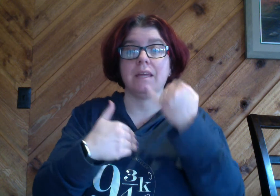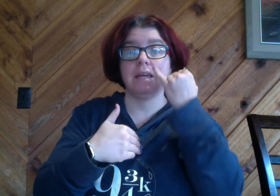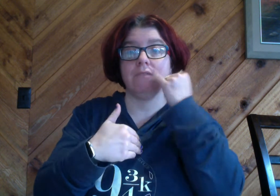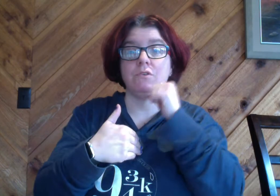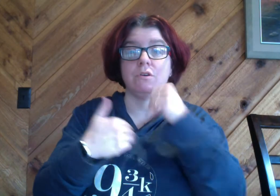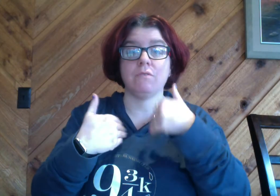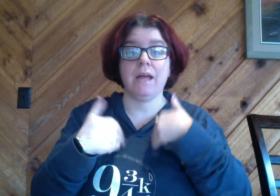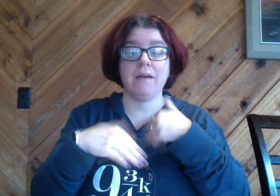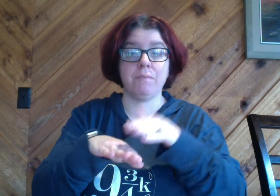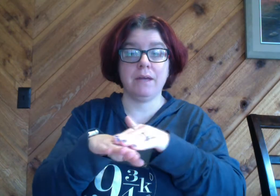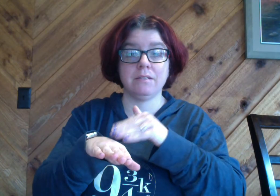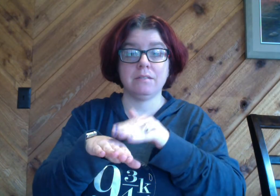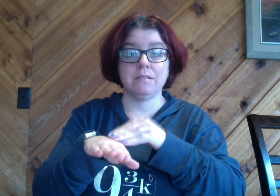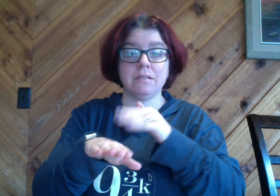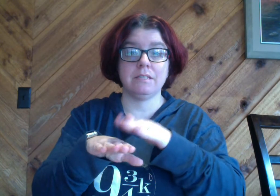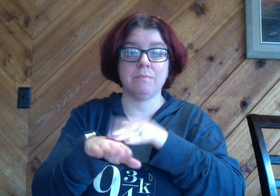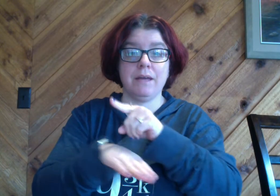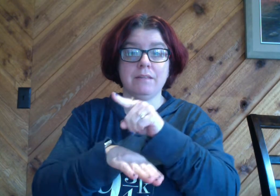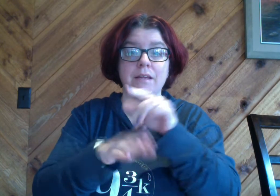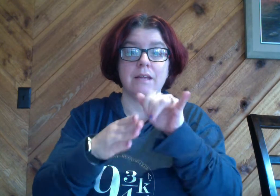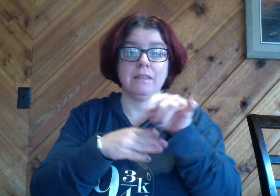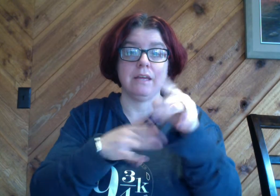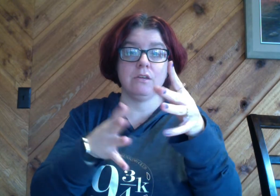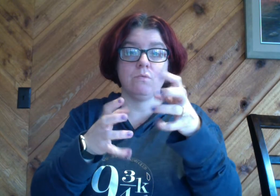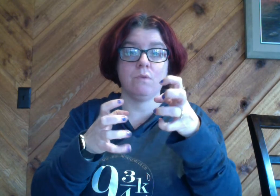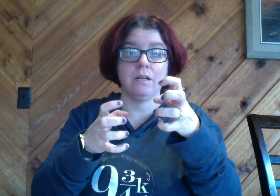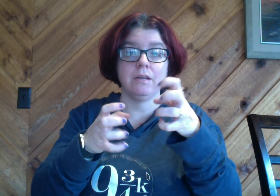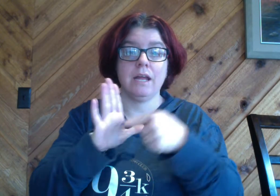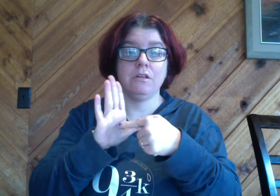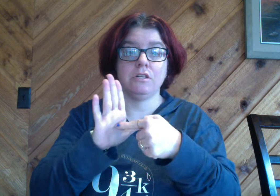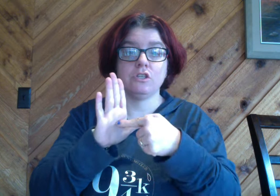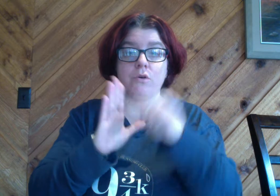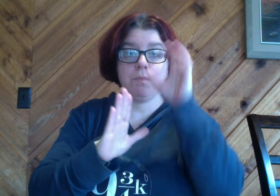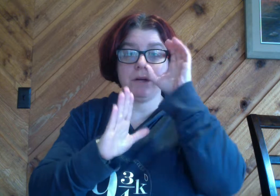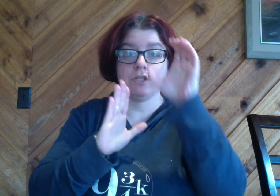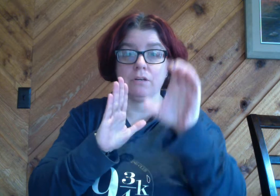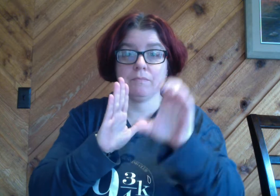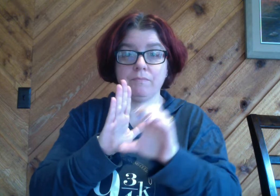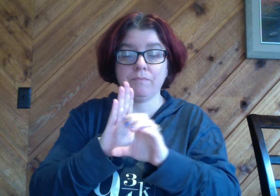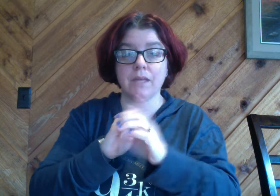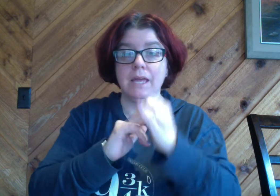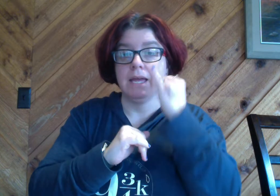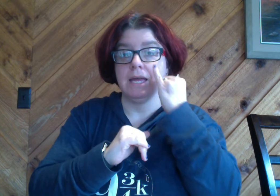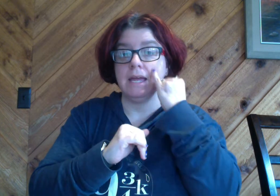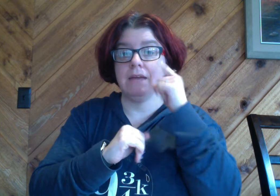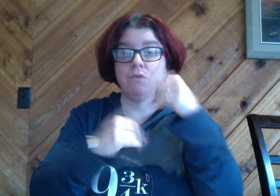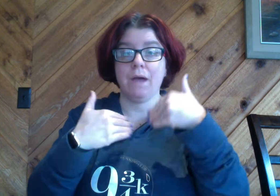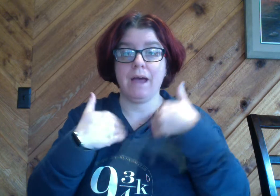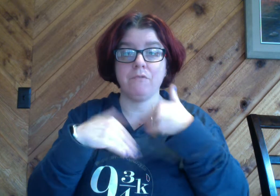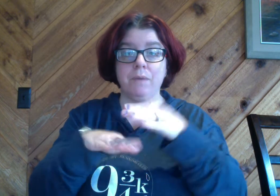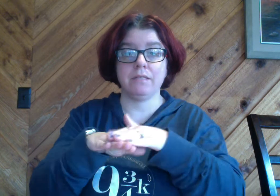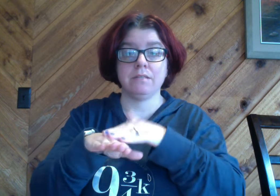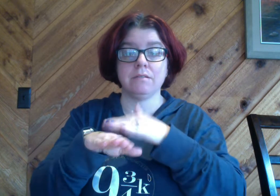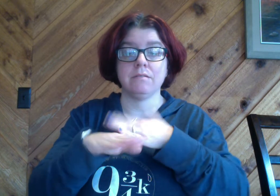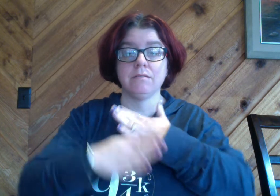If you don't have pets, it's a pet that you want and you need to show a picture. If you have pets,